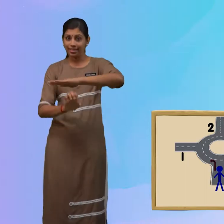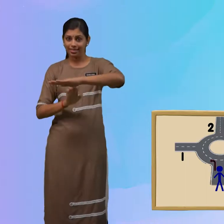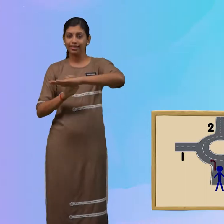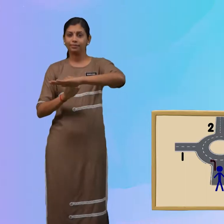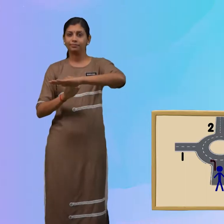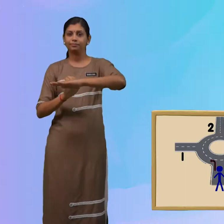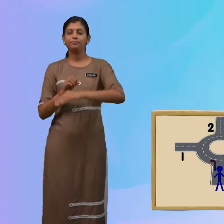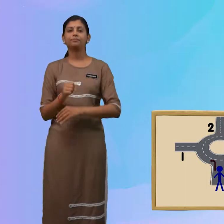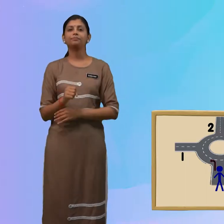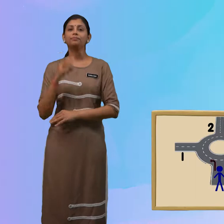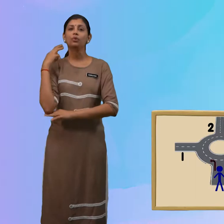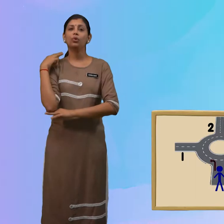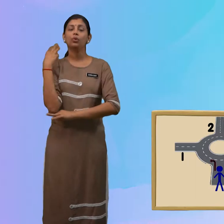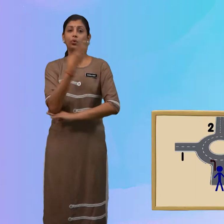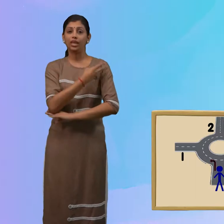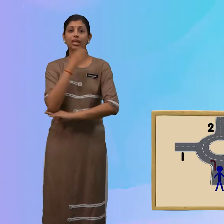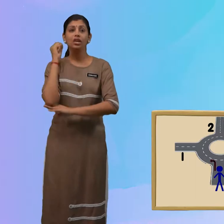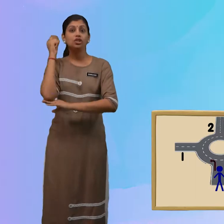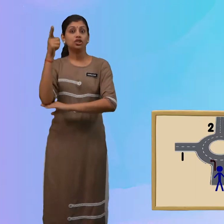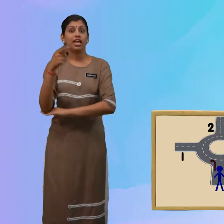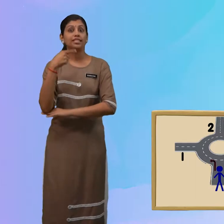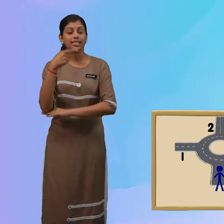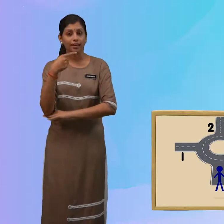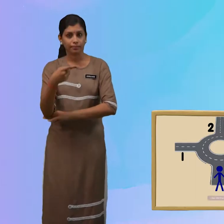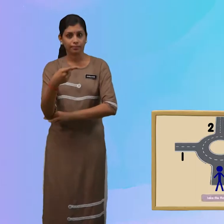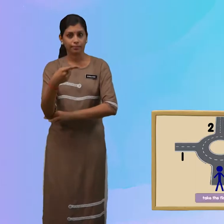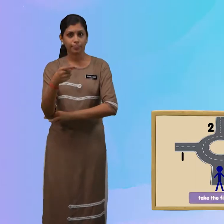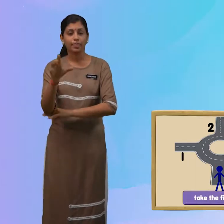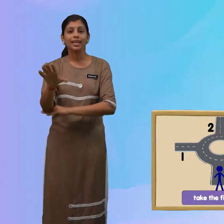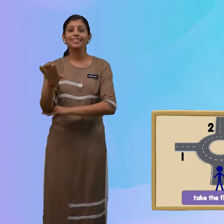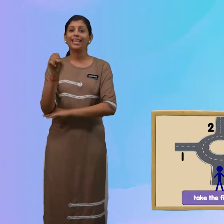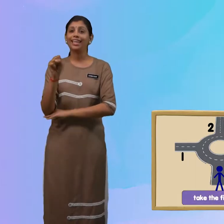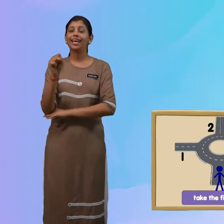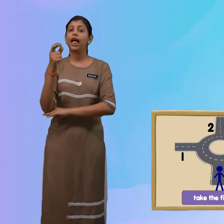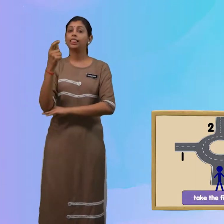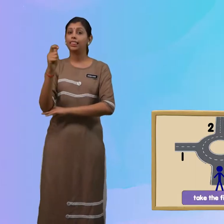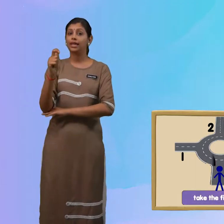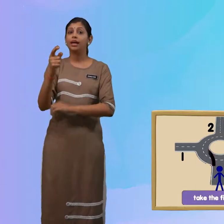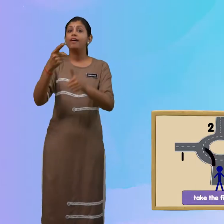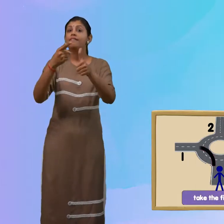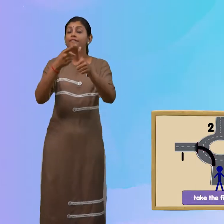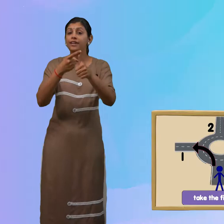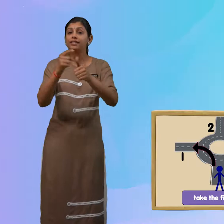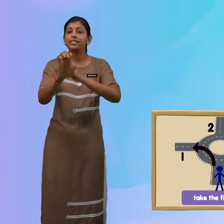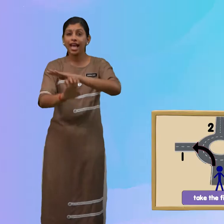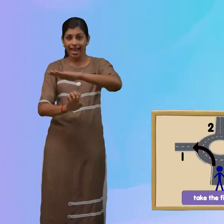exit, we shall say, take the first